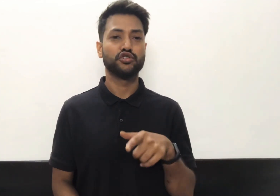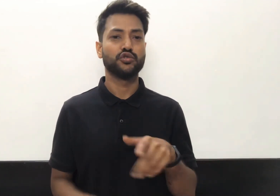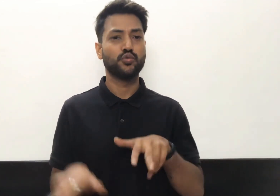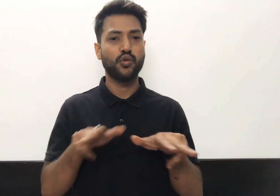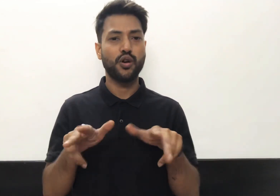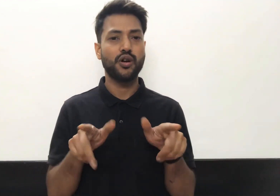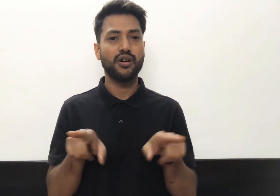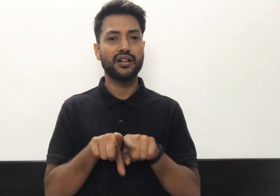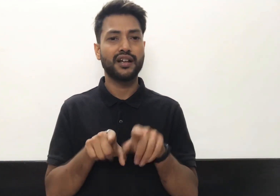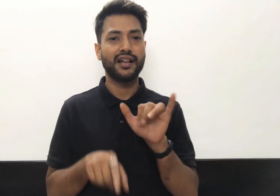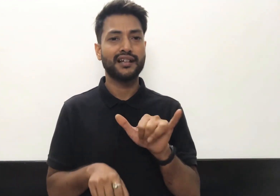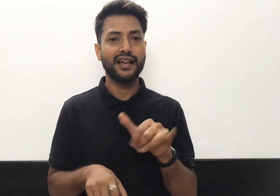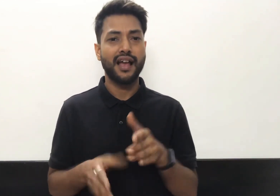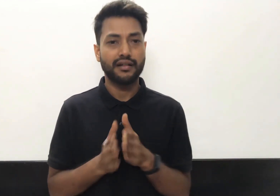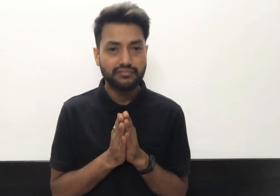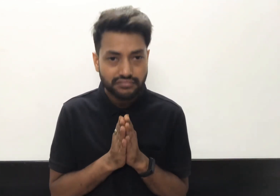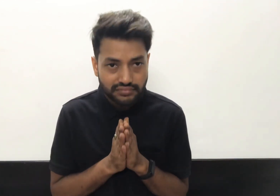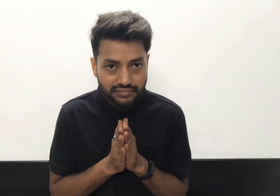people who've given you money.